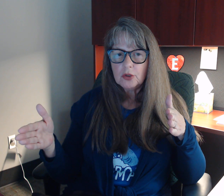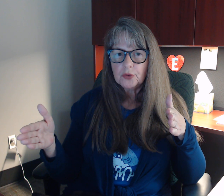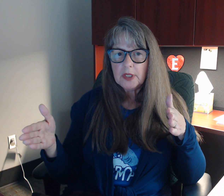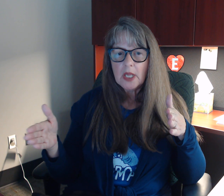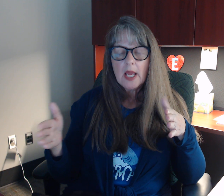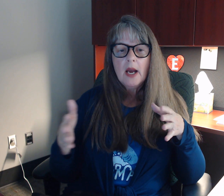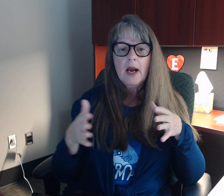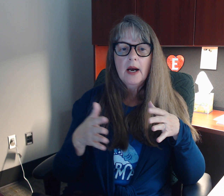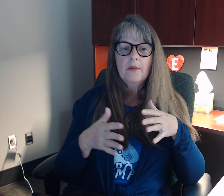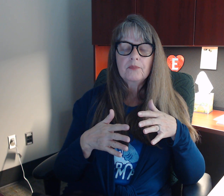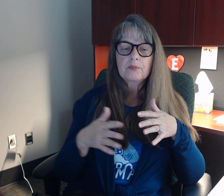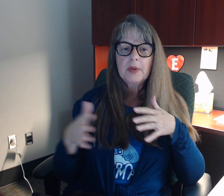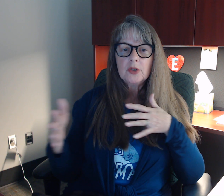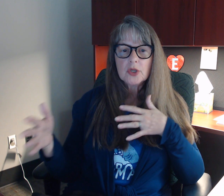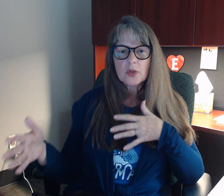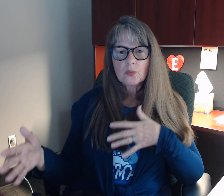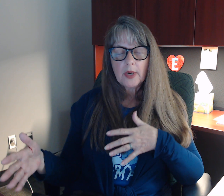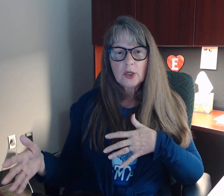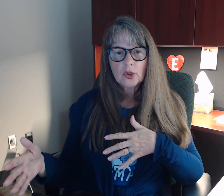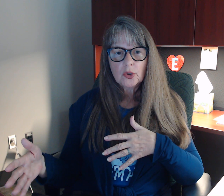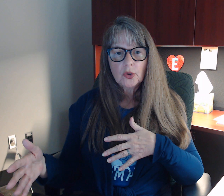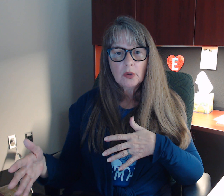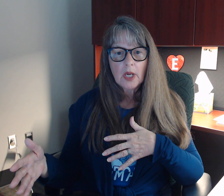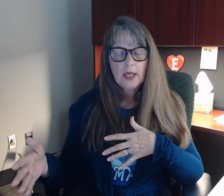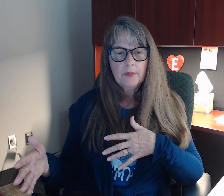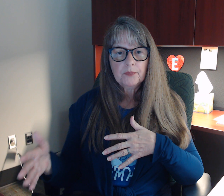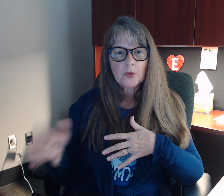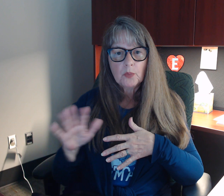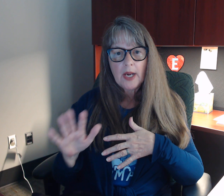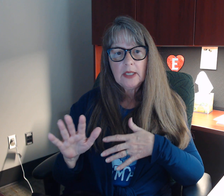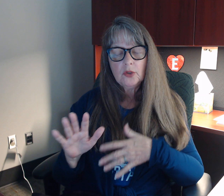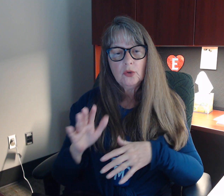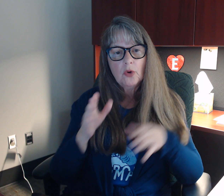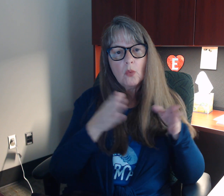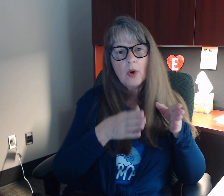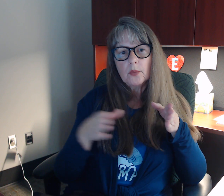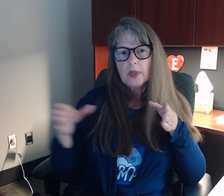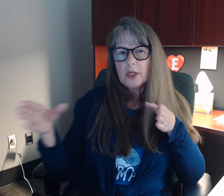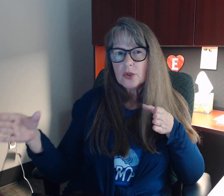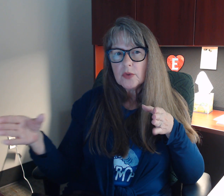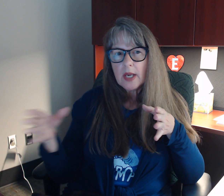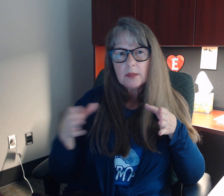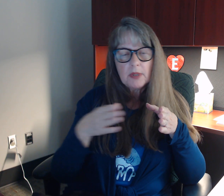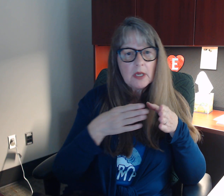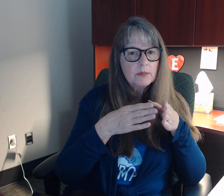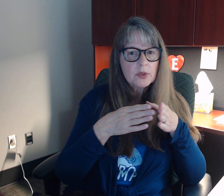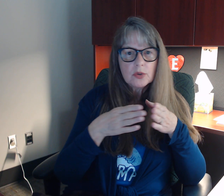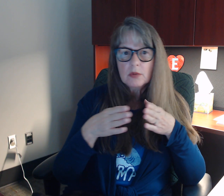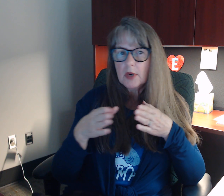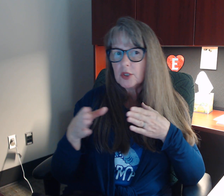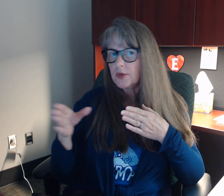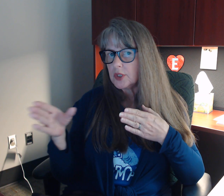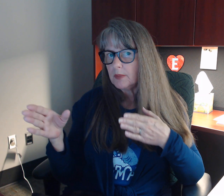children. But just in regular writing, you don't want to really do that. It becomes too much of a